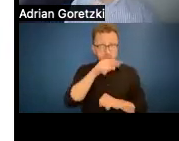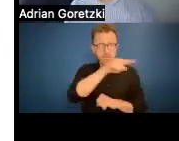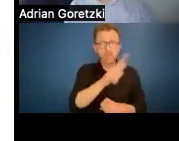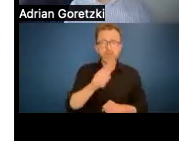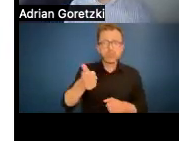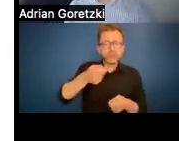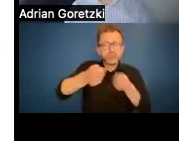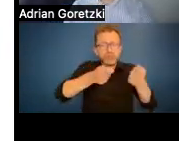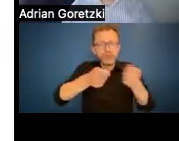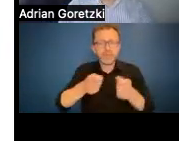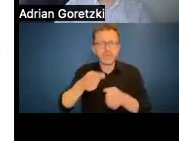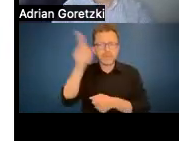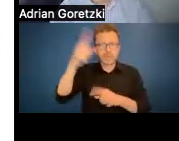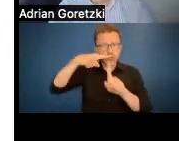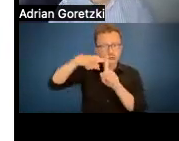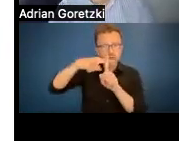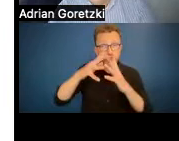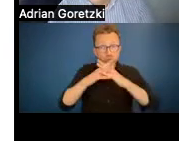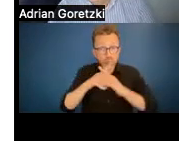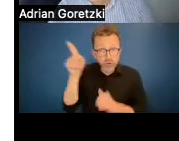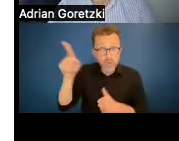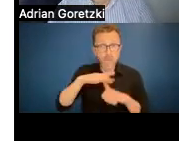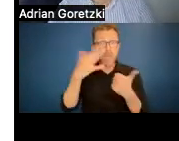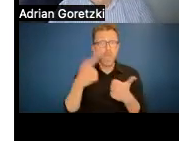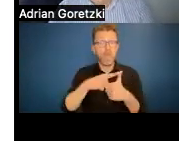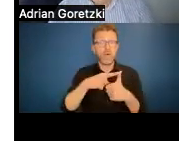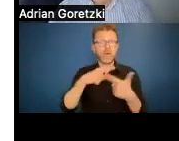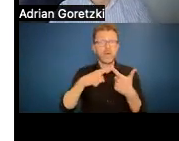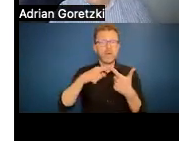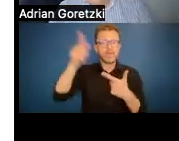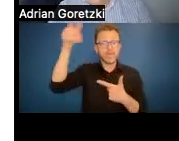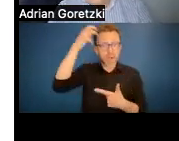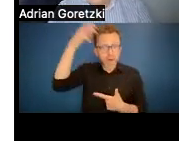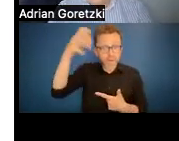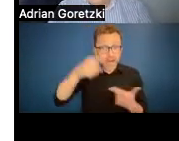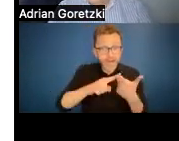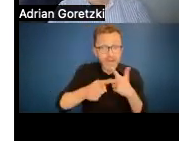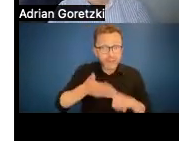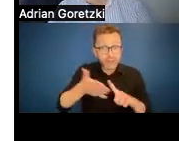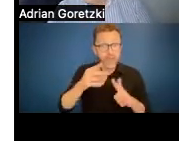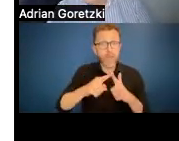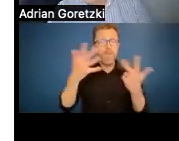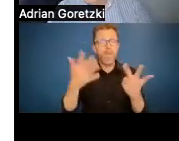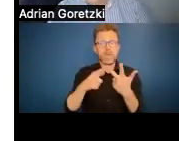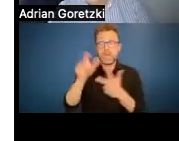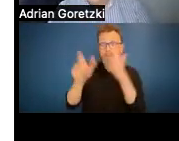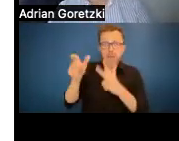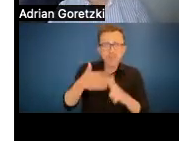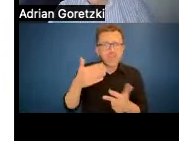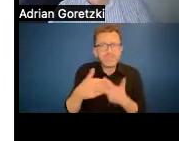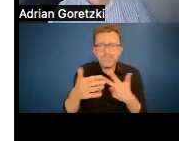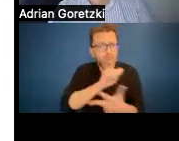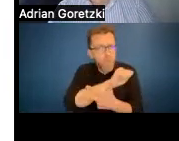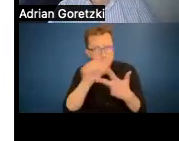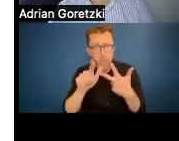institutions as a whole to Poland. We did everything to avoid doing it. I mean, there is one example that we can